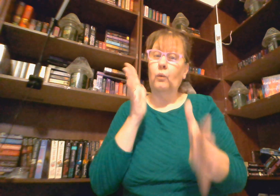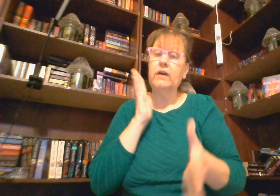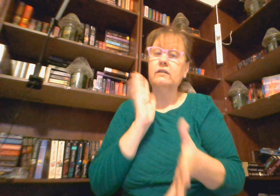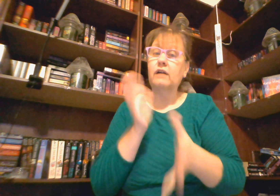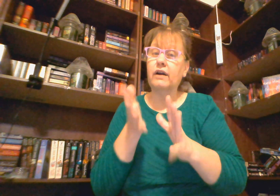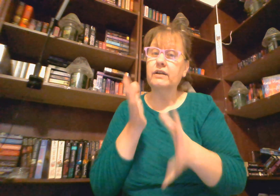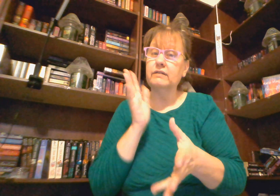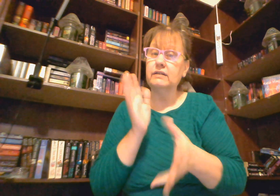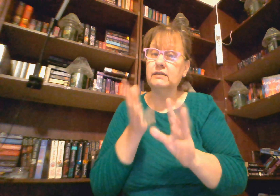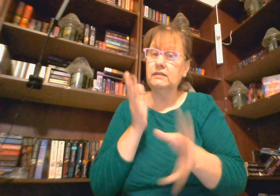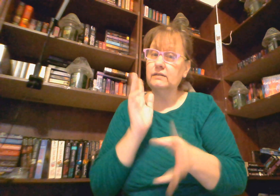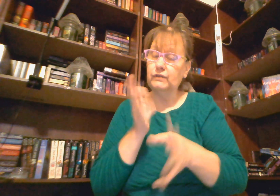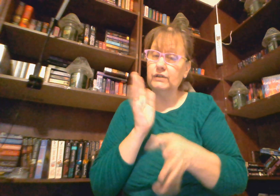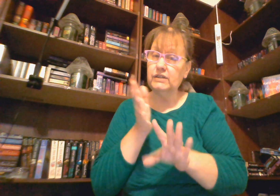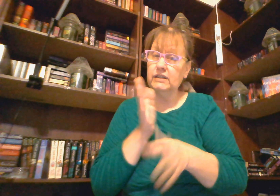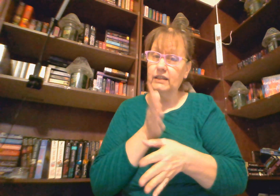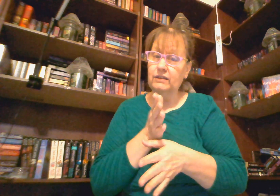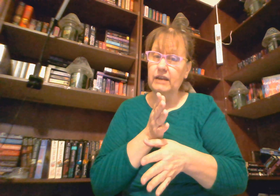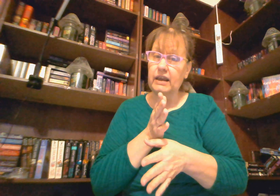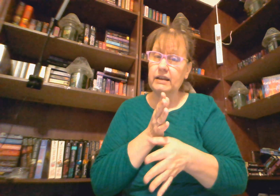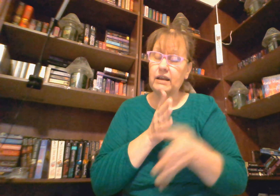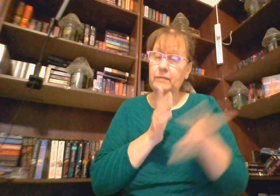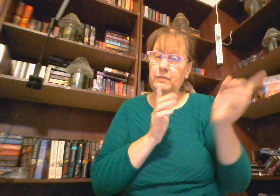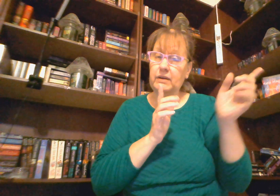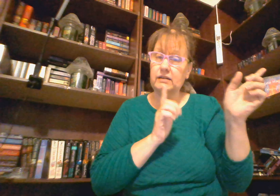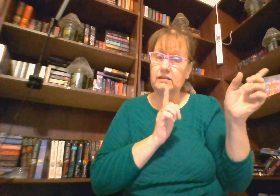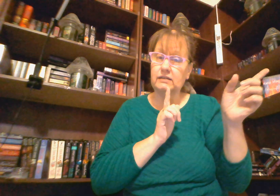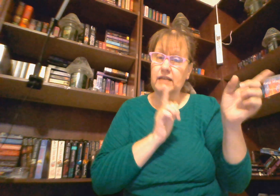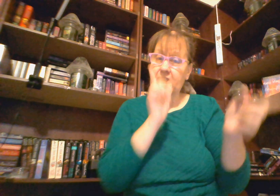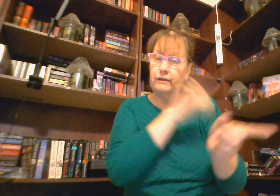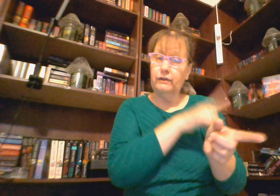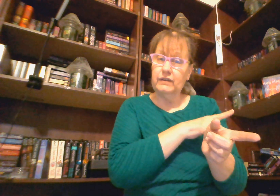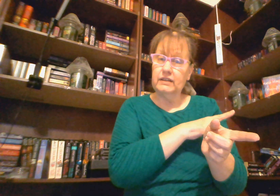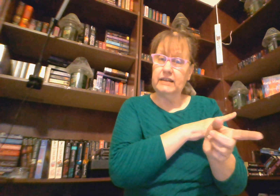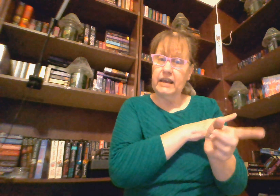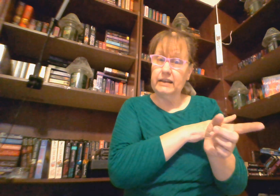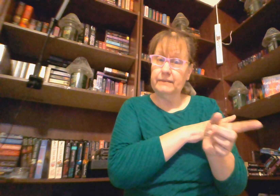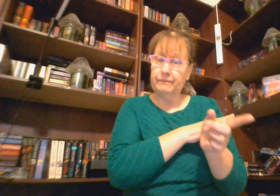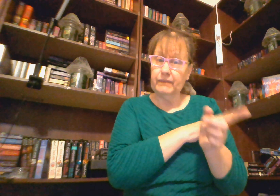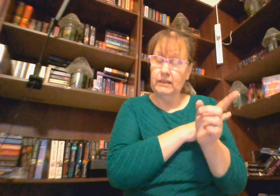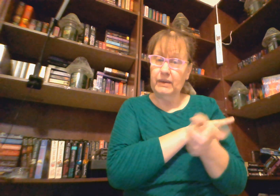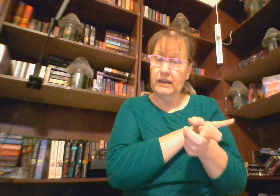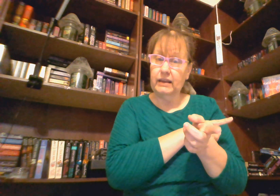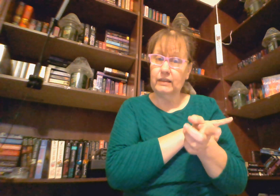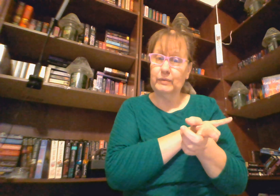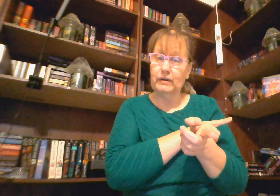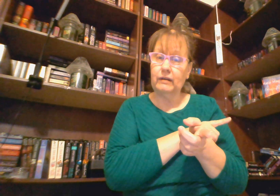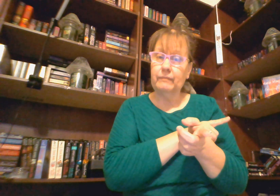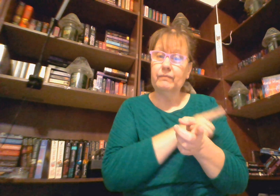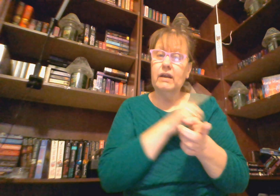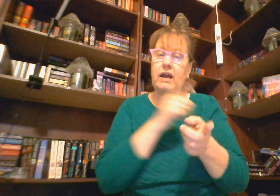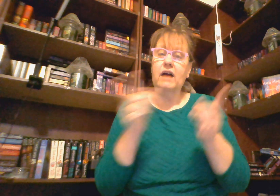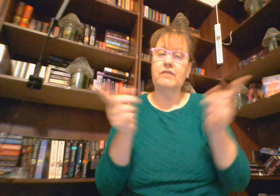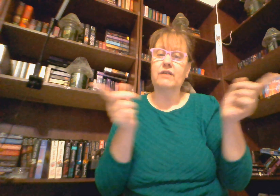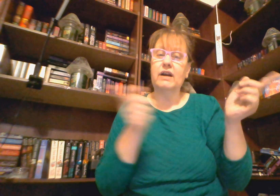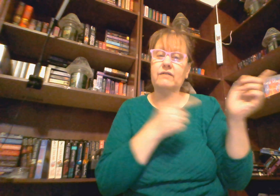will Carter and Fortune get their date? Because they head off to the date in the beginning of the book, and they're not even a